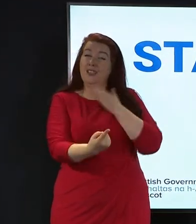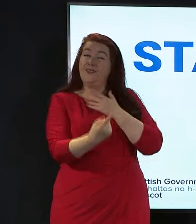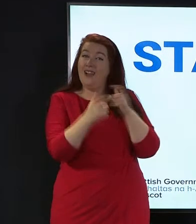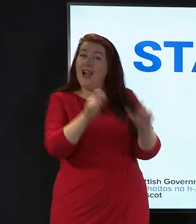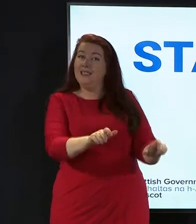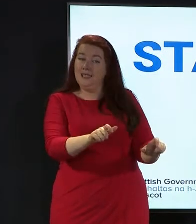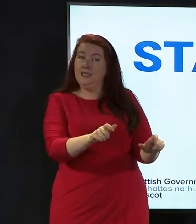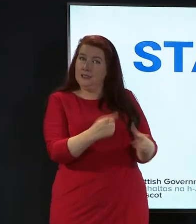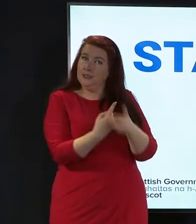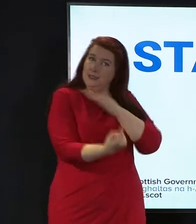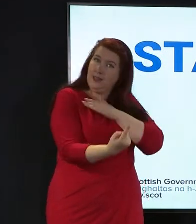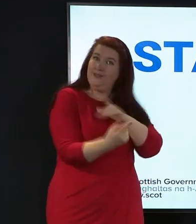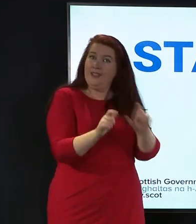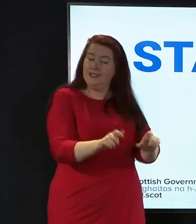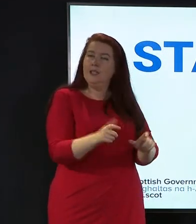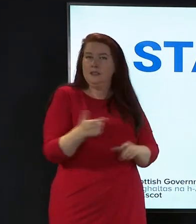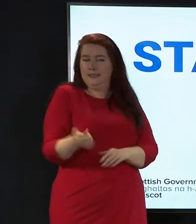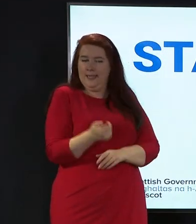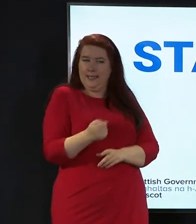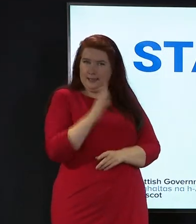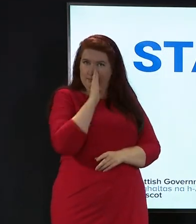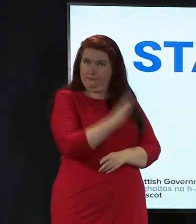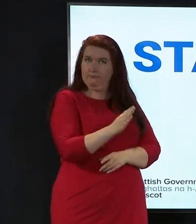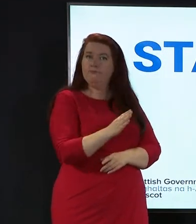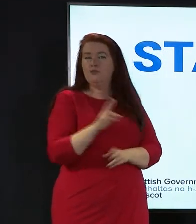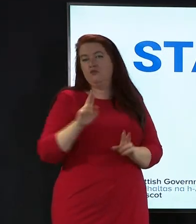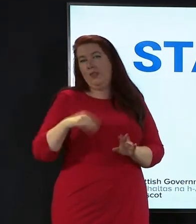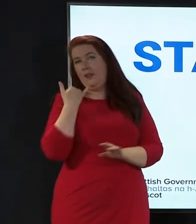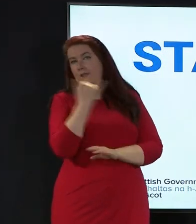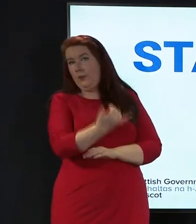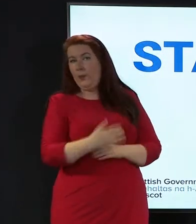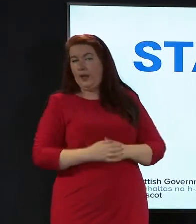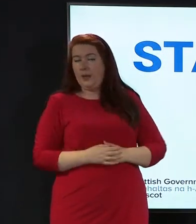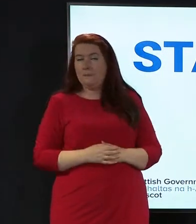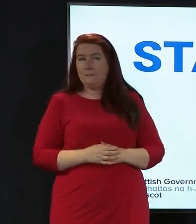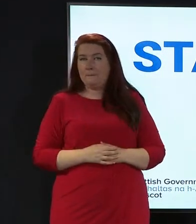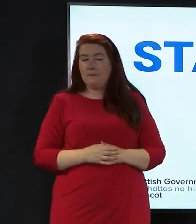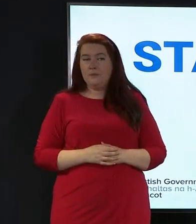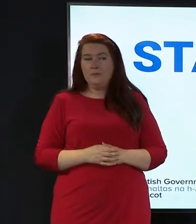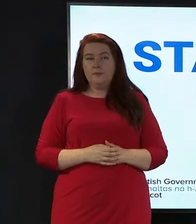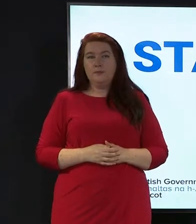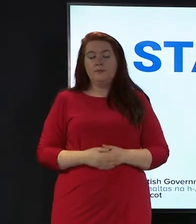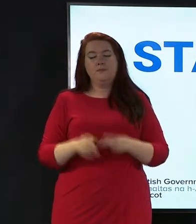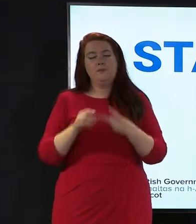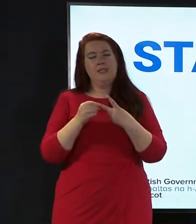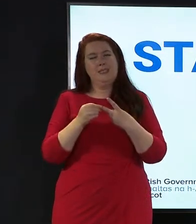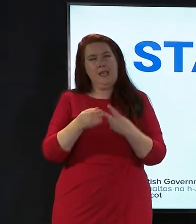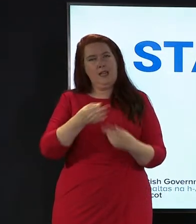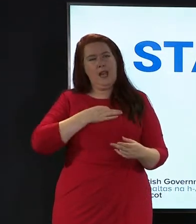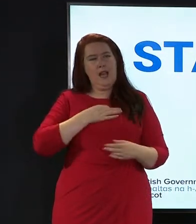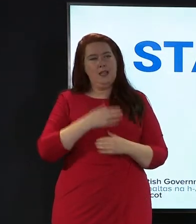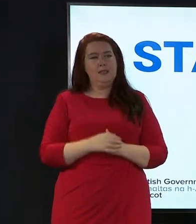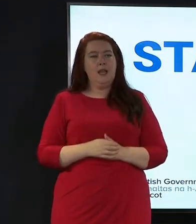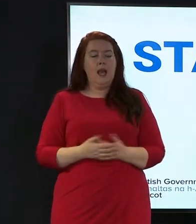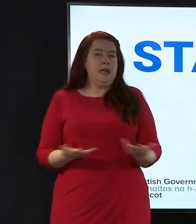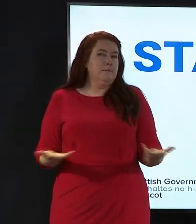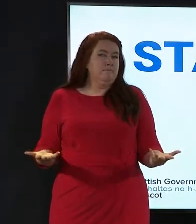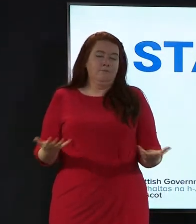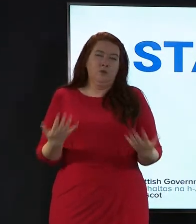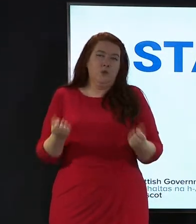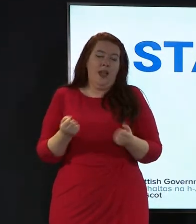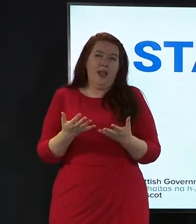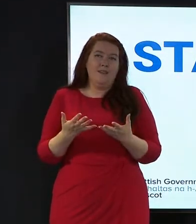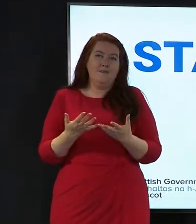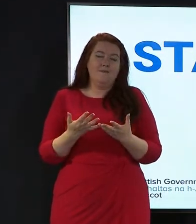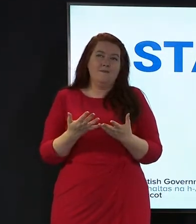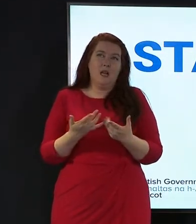that notification as quickly as possible. On the second part of your question, I've got no substantive update to give on